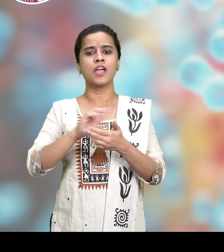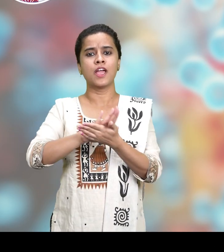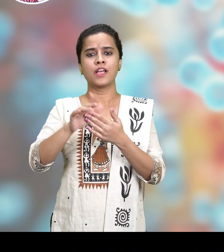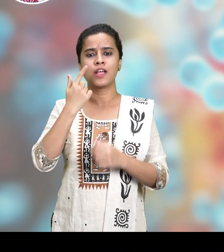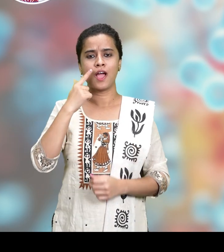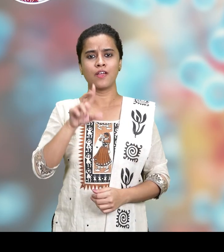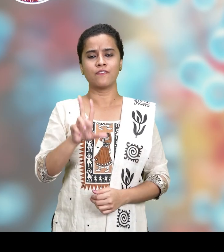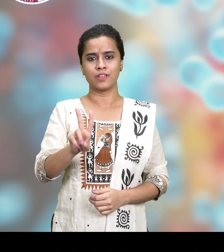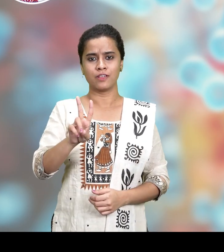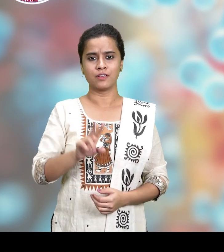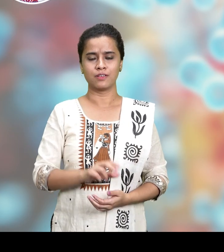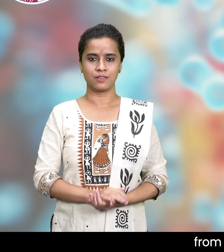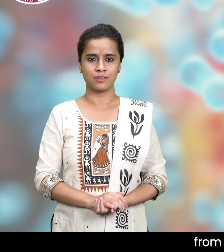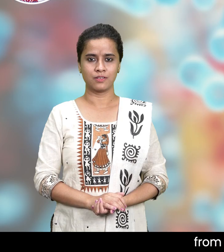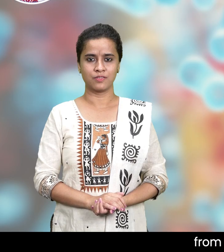HIV